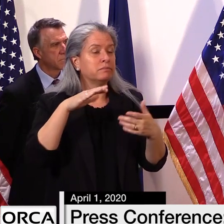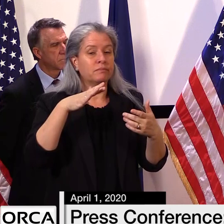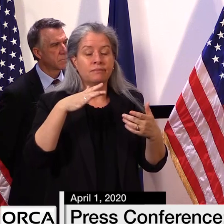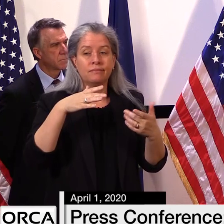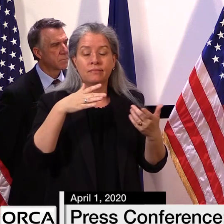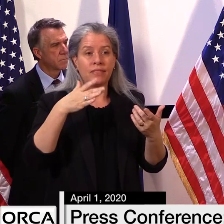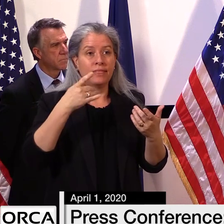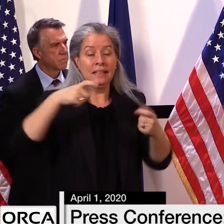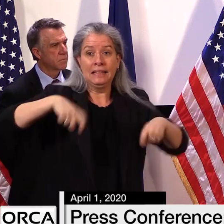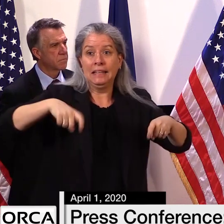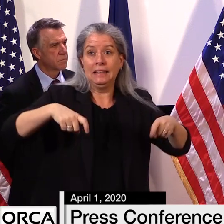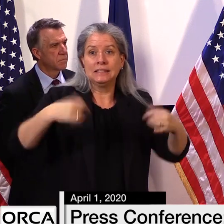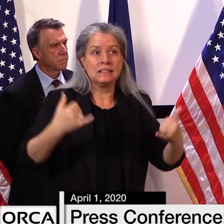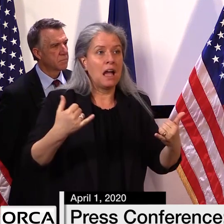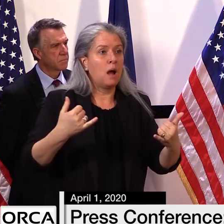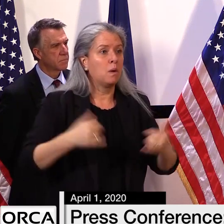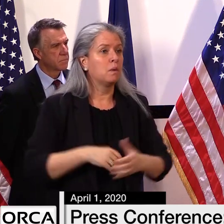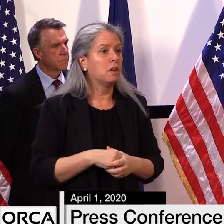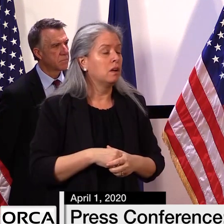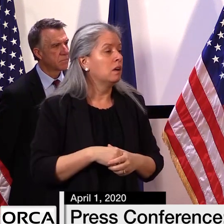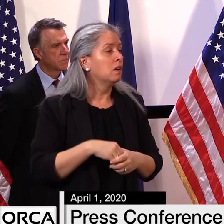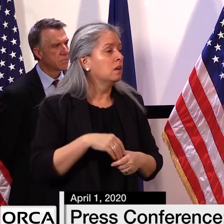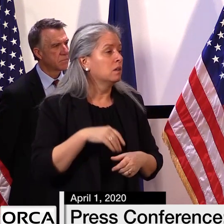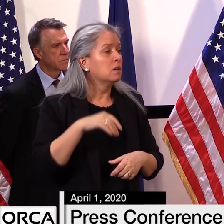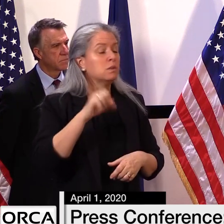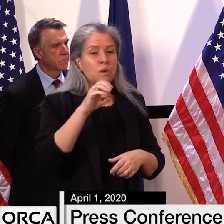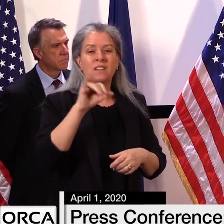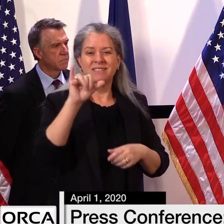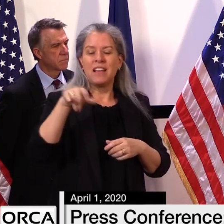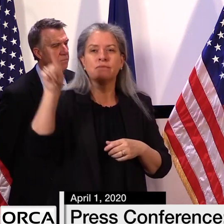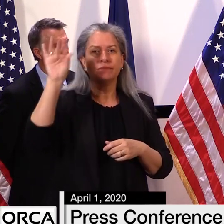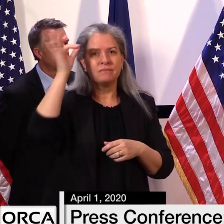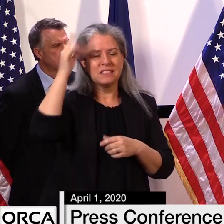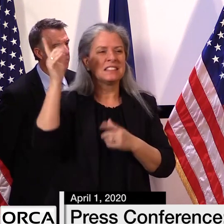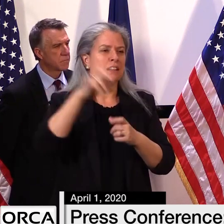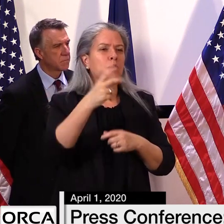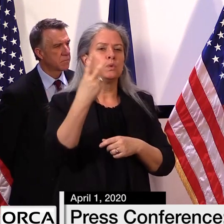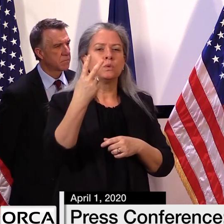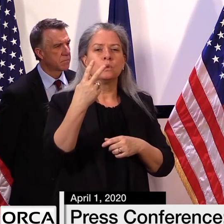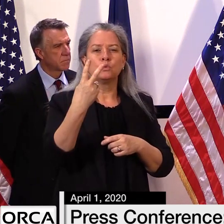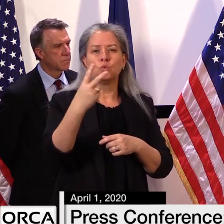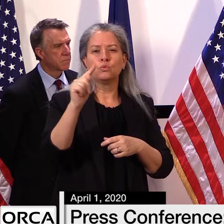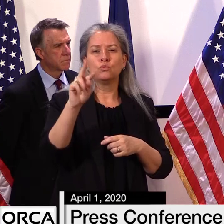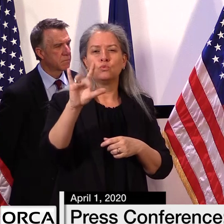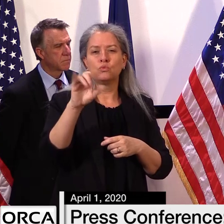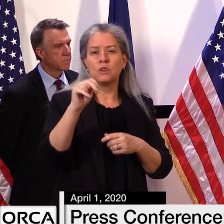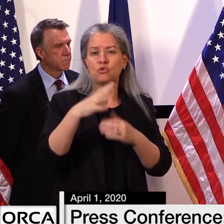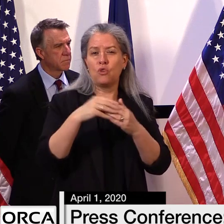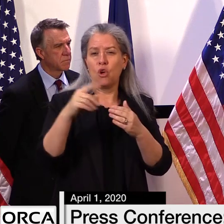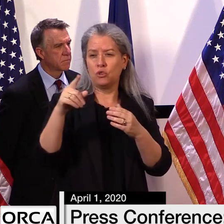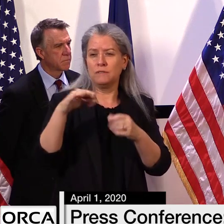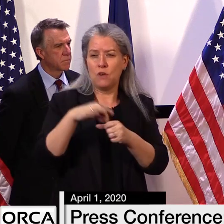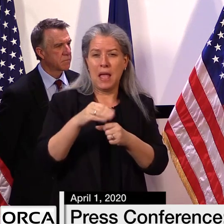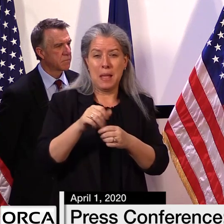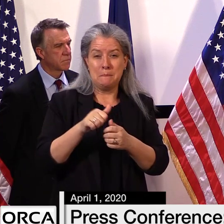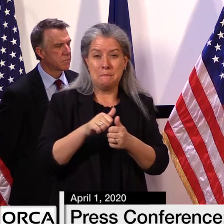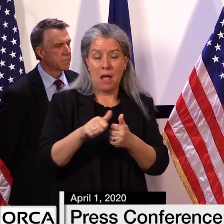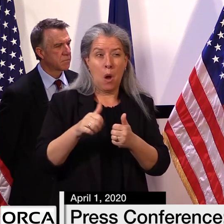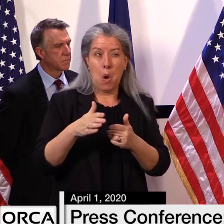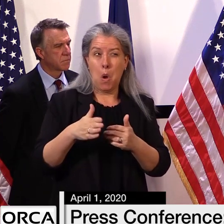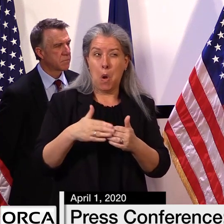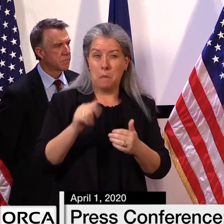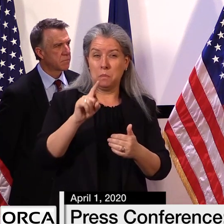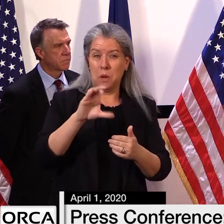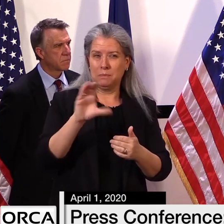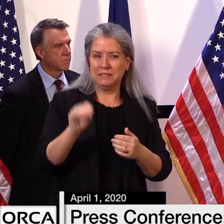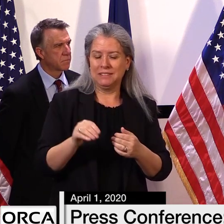the coronavirus. And that's the $2 trillion package that was voted on and passed nearly unanimously. And